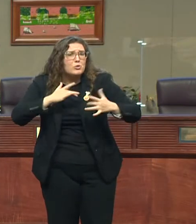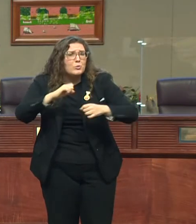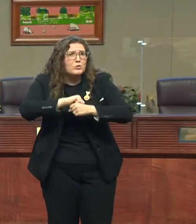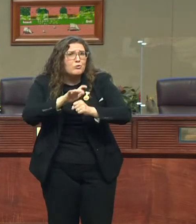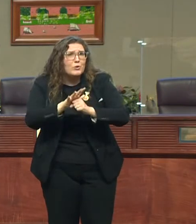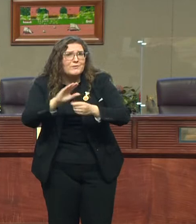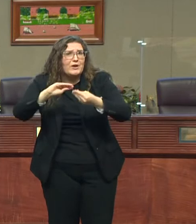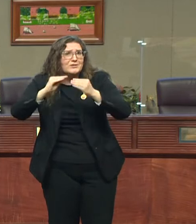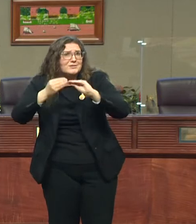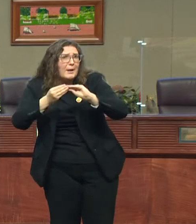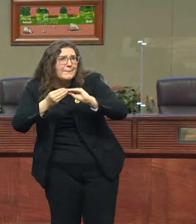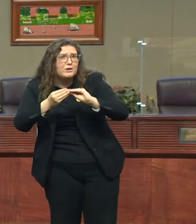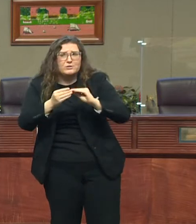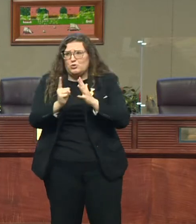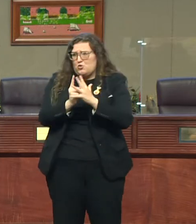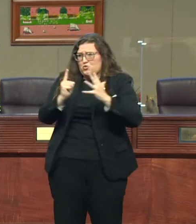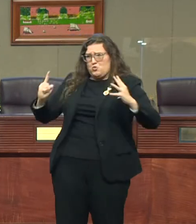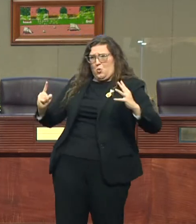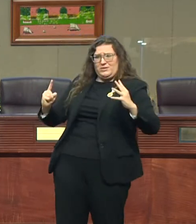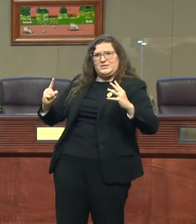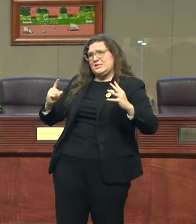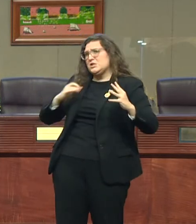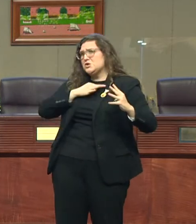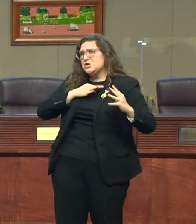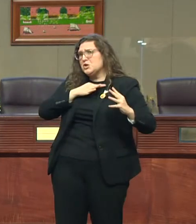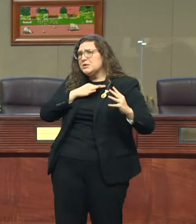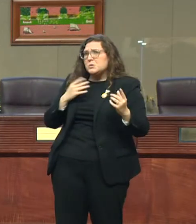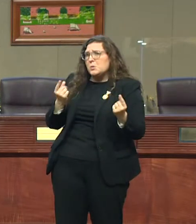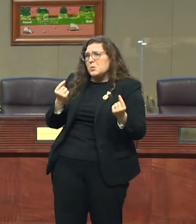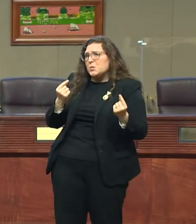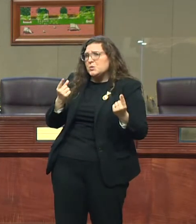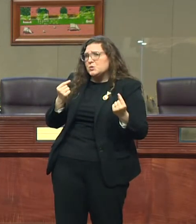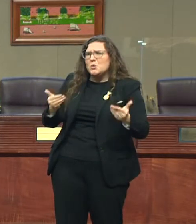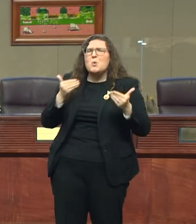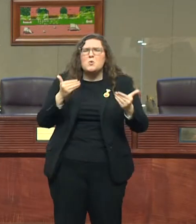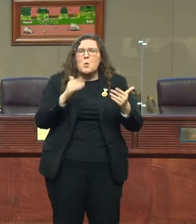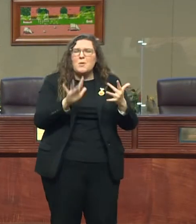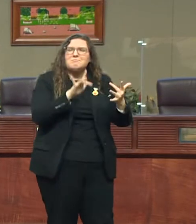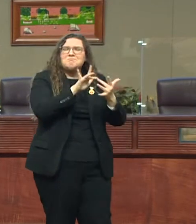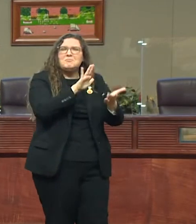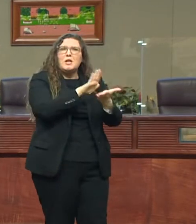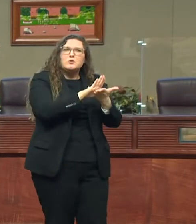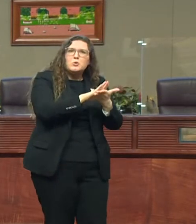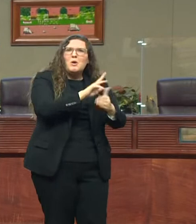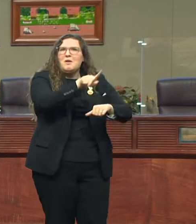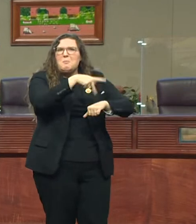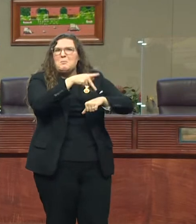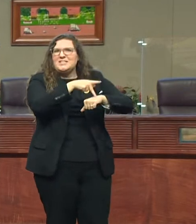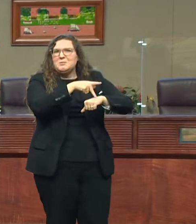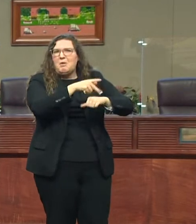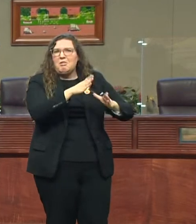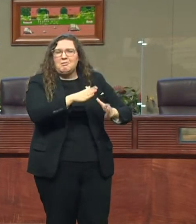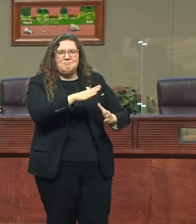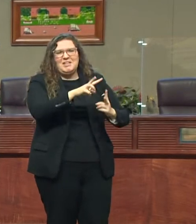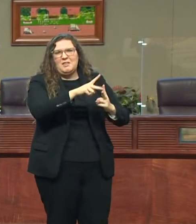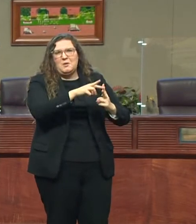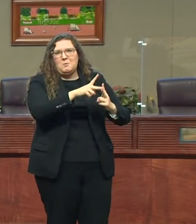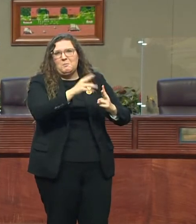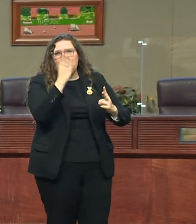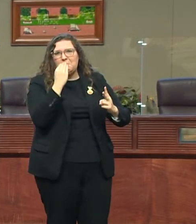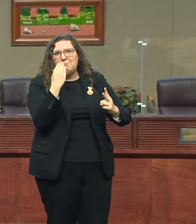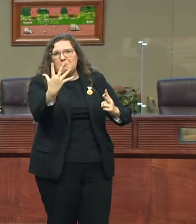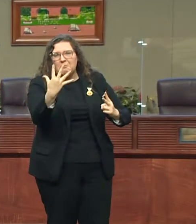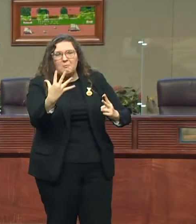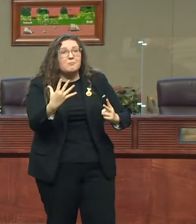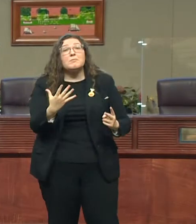or quarantines to contact their school or their principals. We are also encouraging all employees